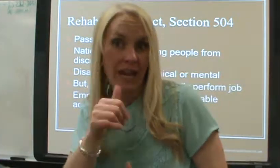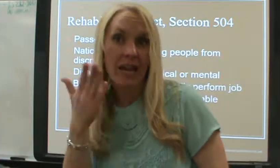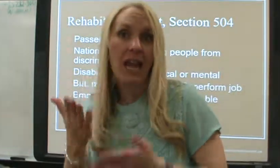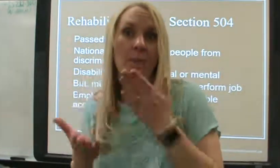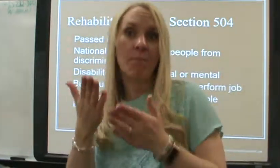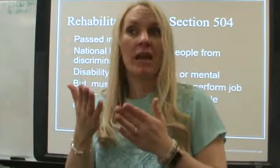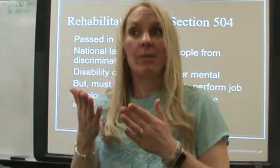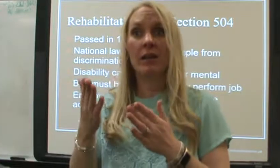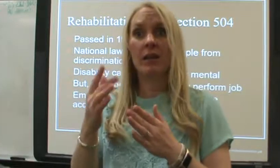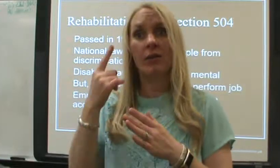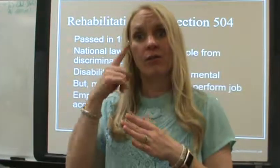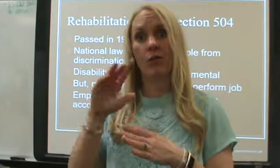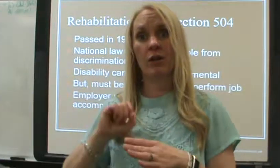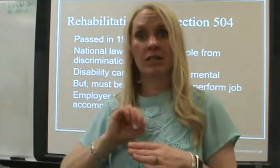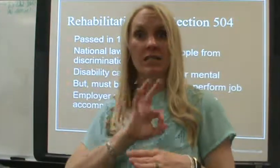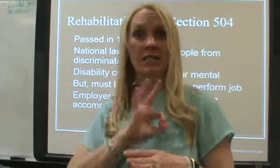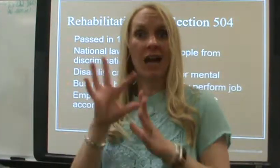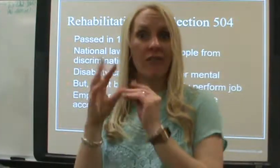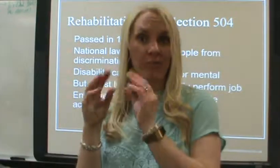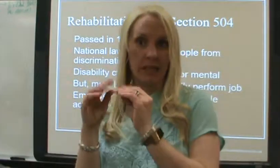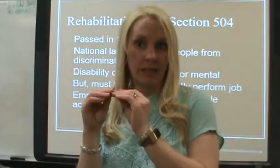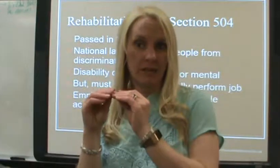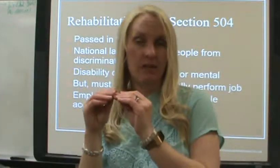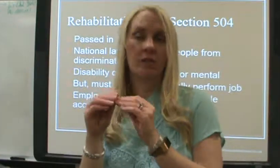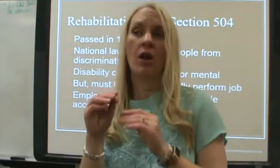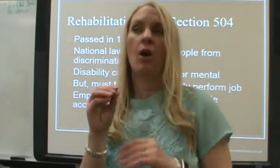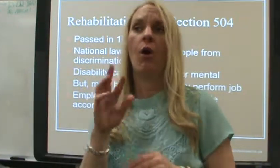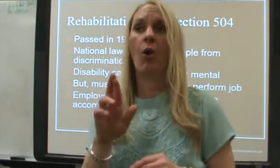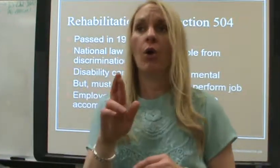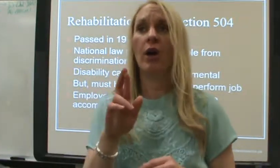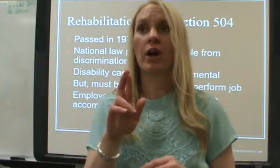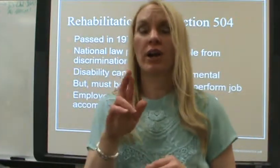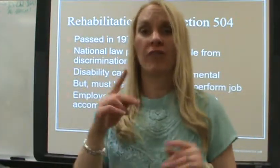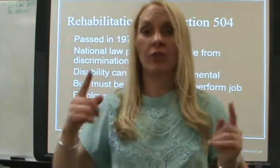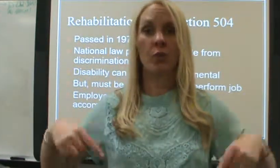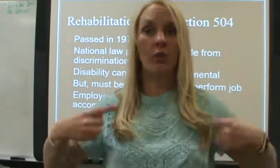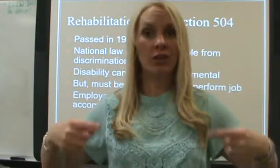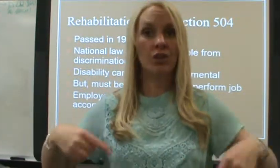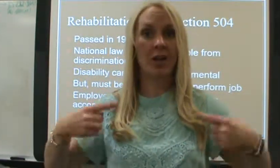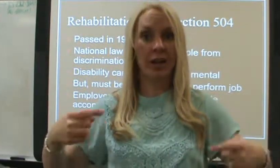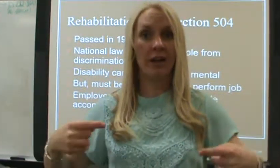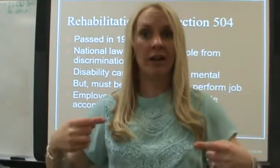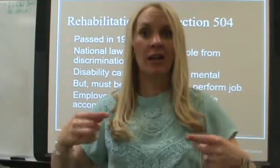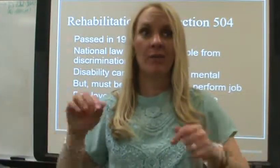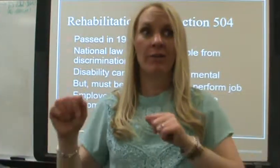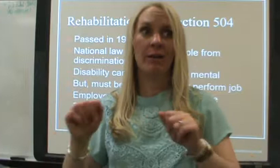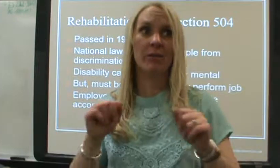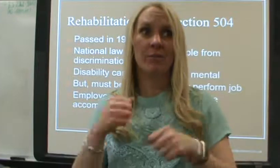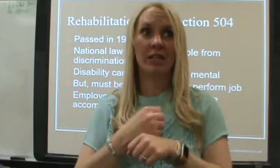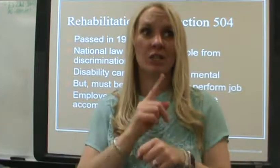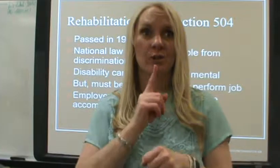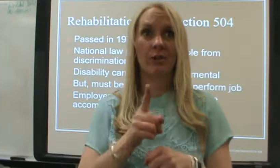day, maybe for staff meetings. Or if you're in a wheelchair, being able to make sure